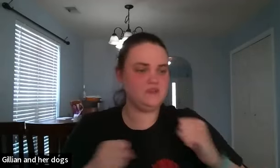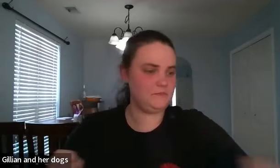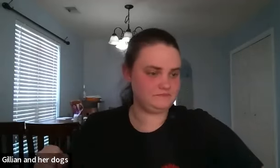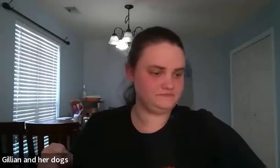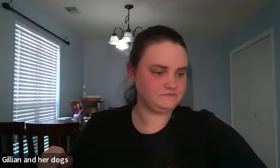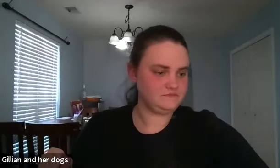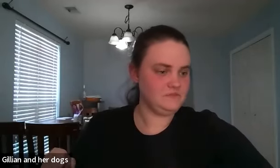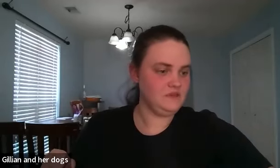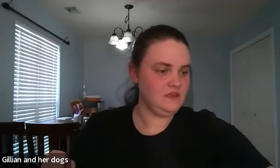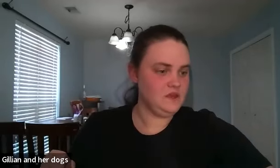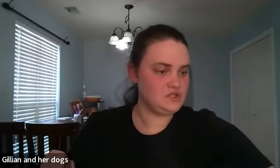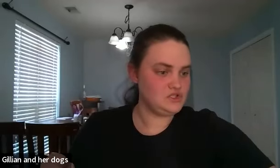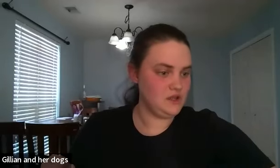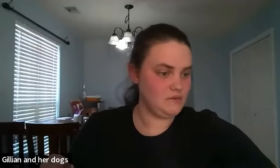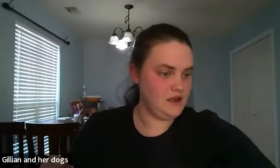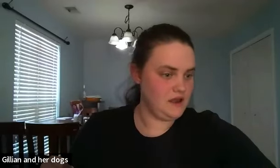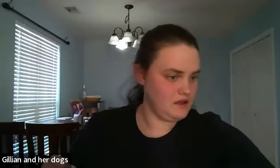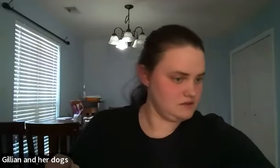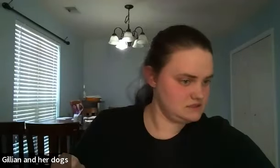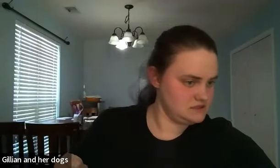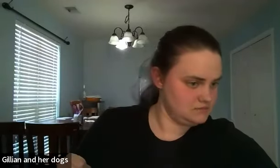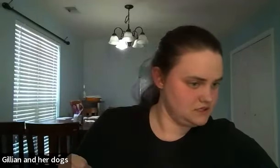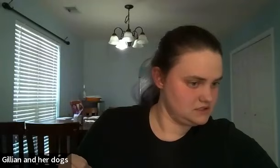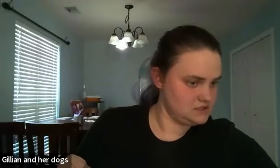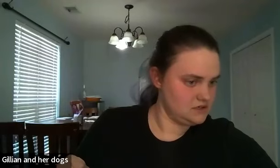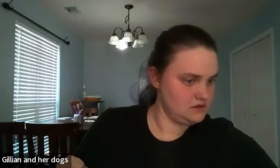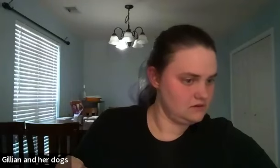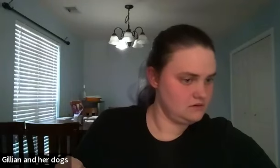Okay. So now let's see, making sure.